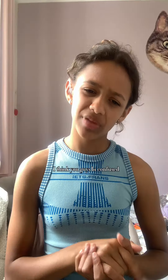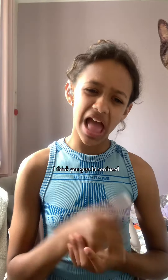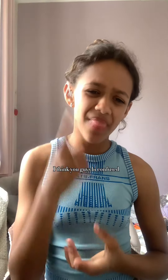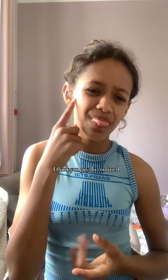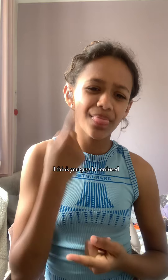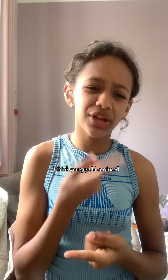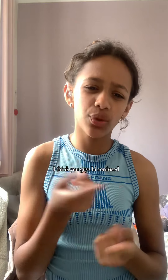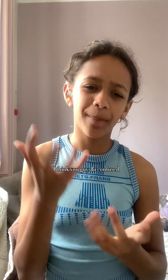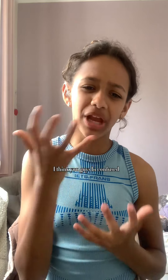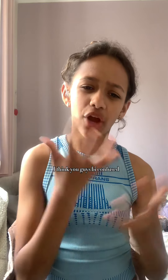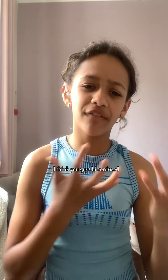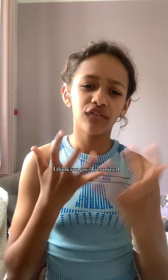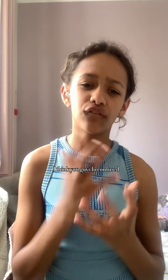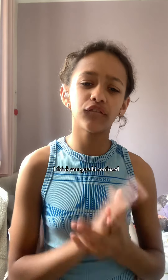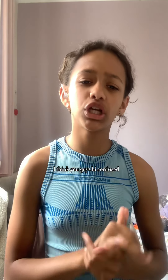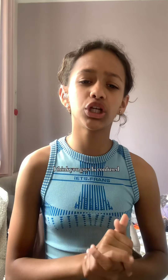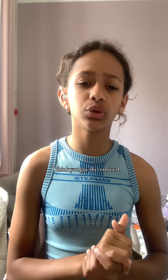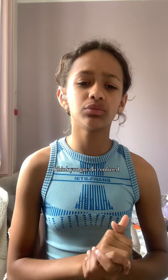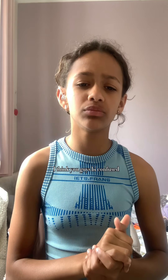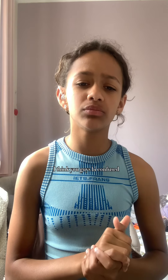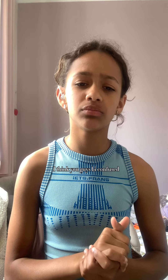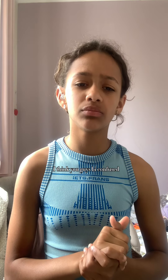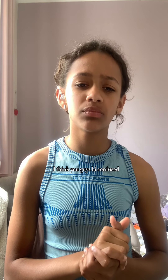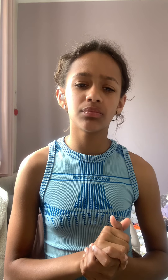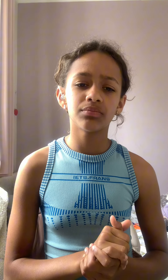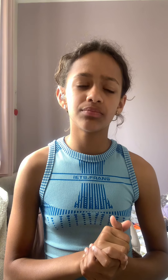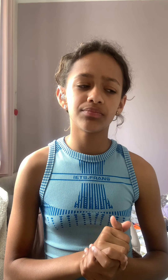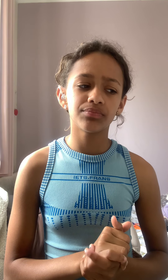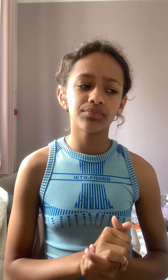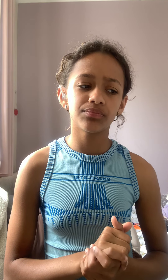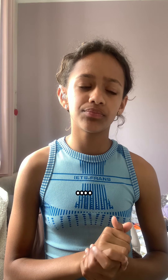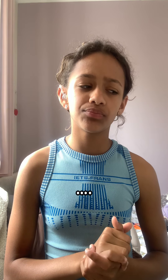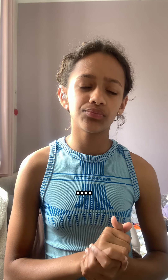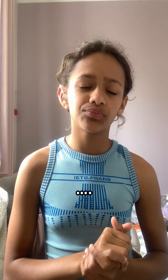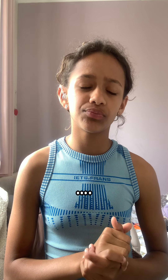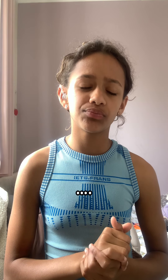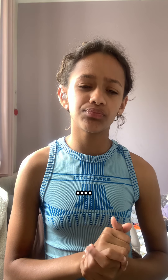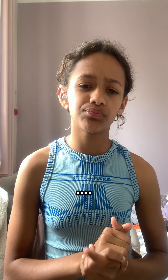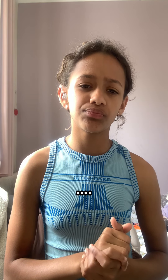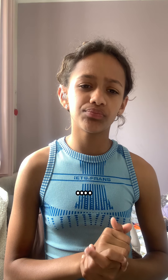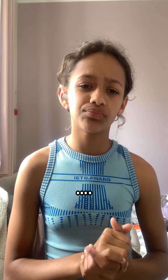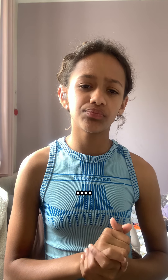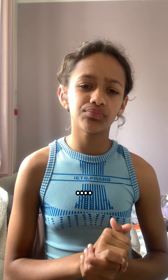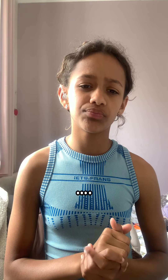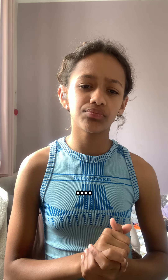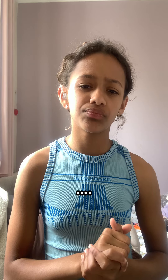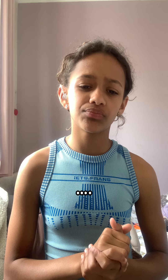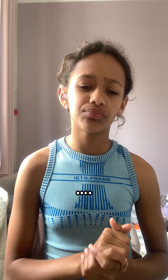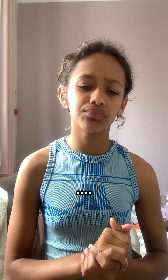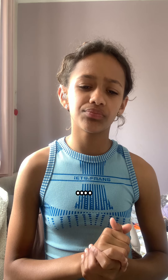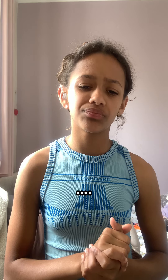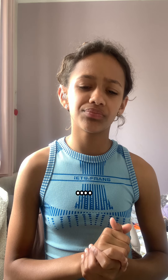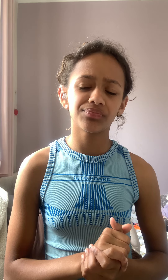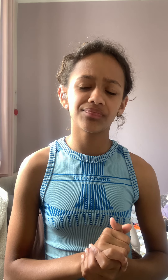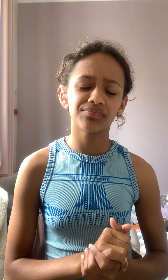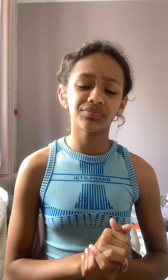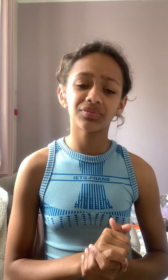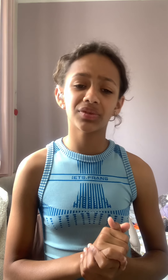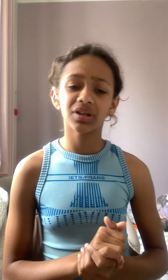These principles I that